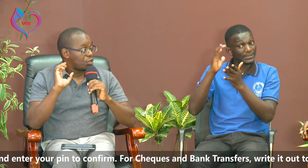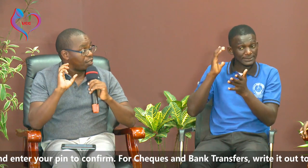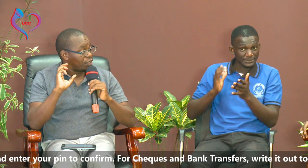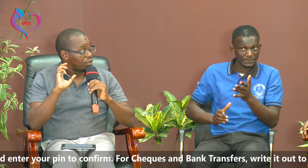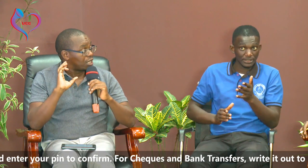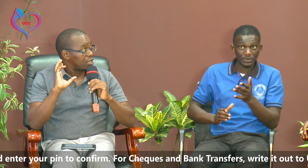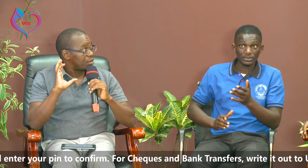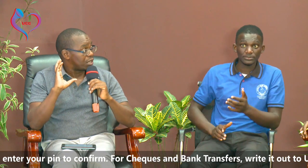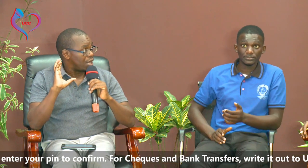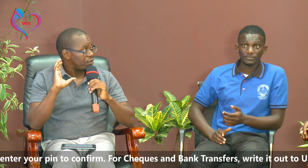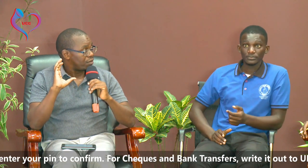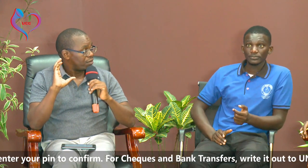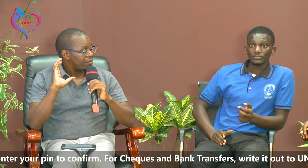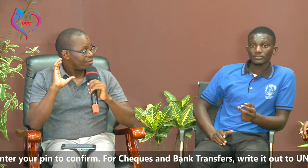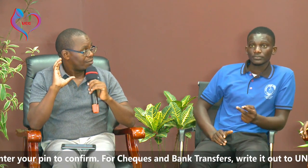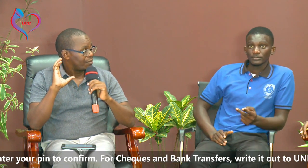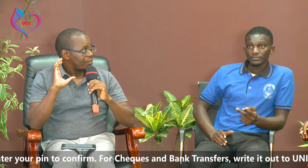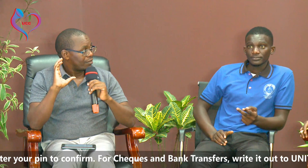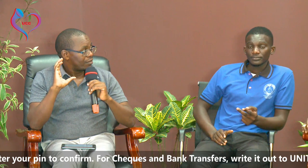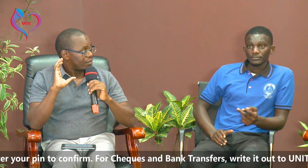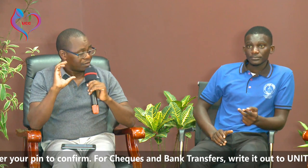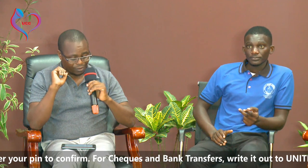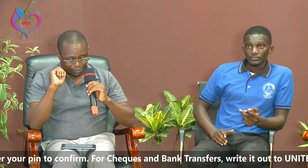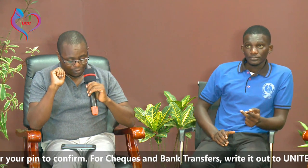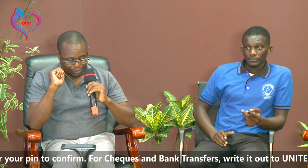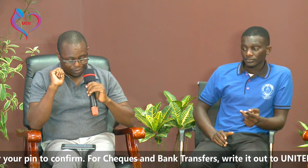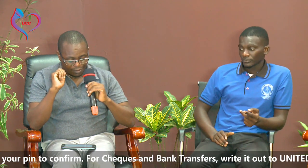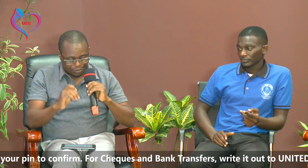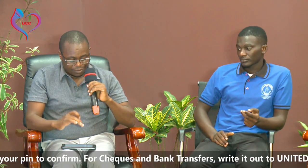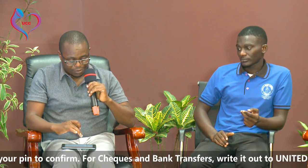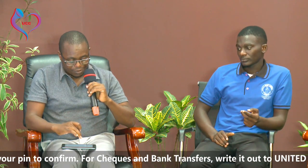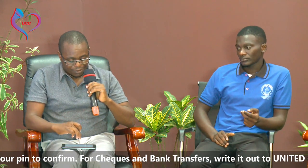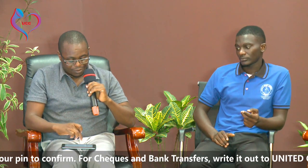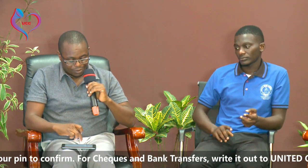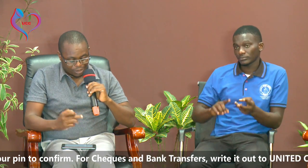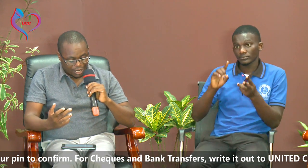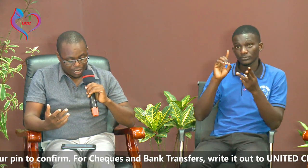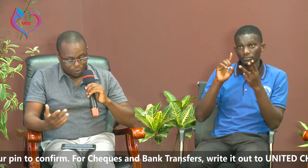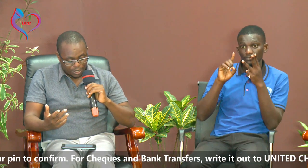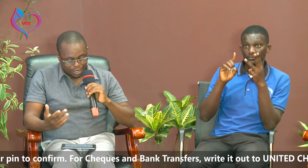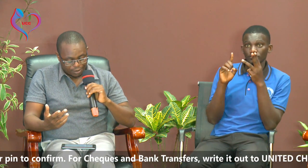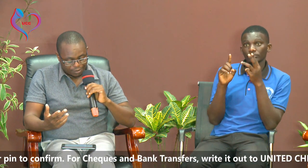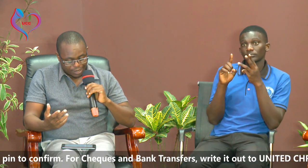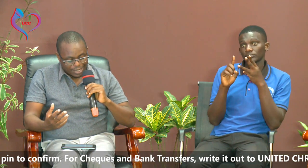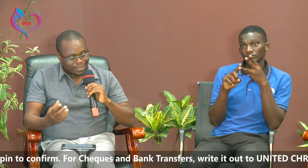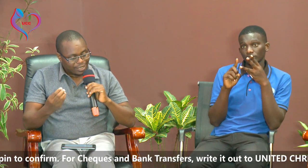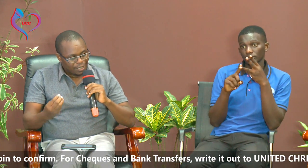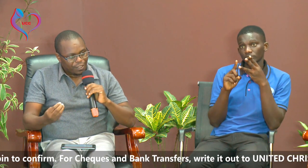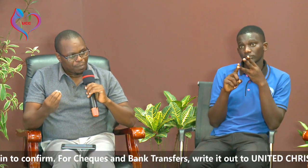own definition. Zidin musamu. Yes, sir. Tuige. Ochaya galankuenda la? Yes, sir.